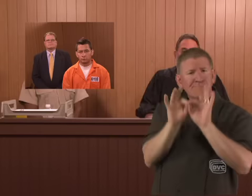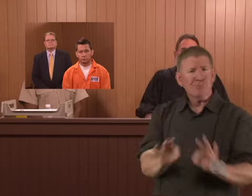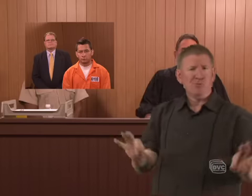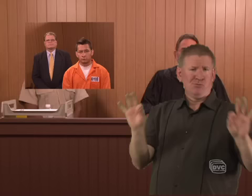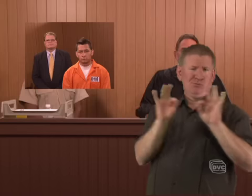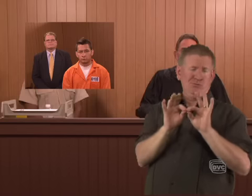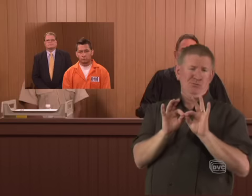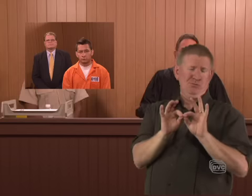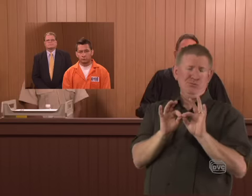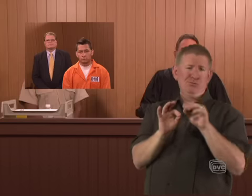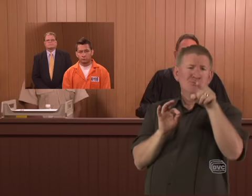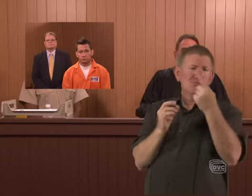It's very important